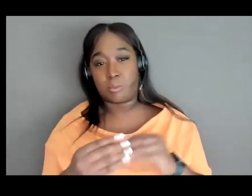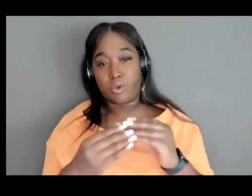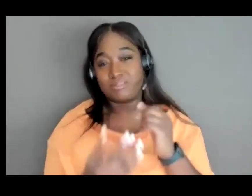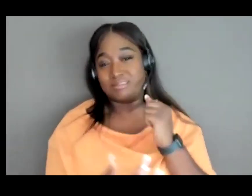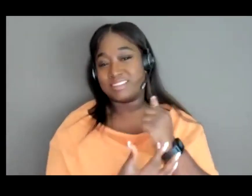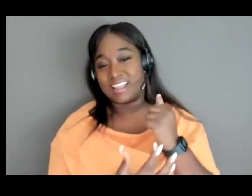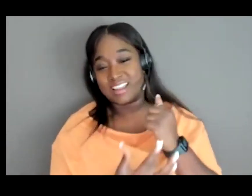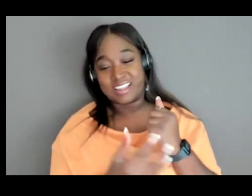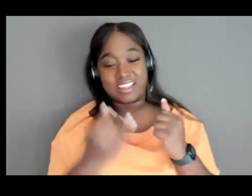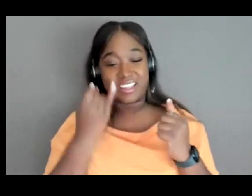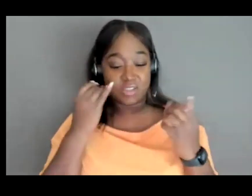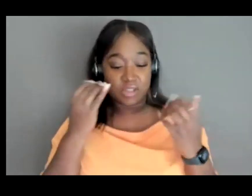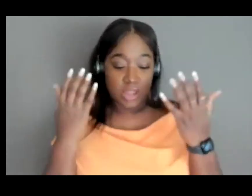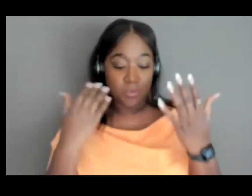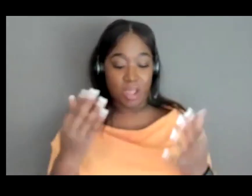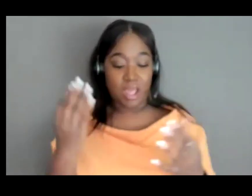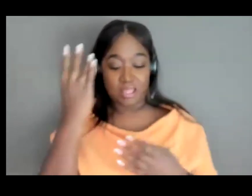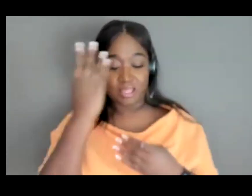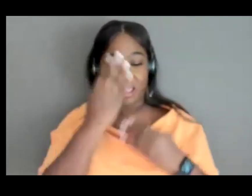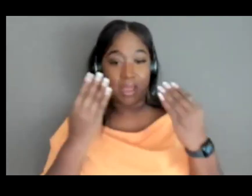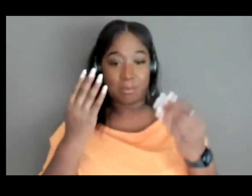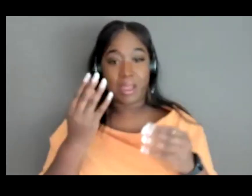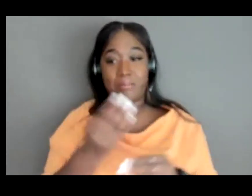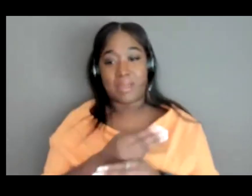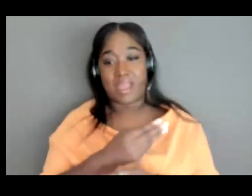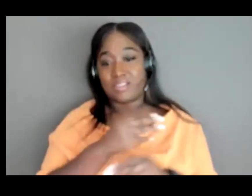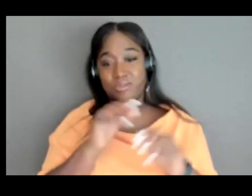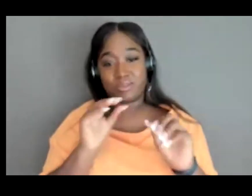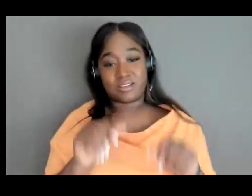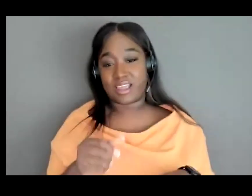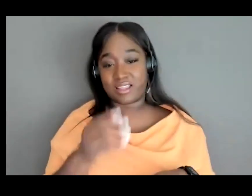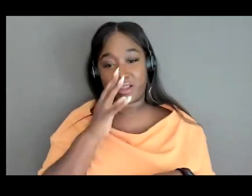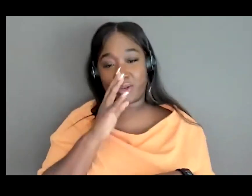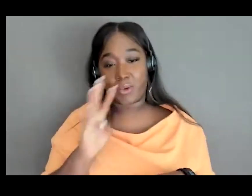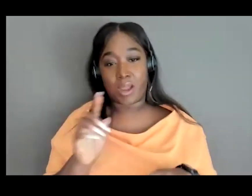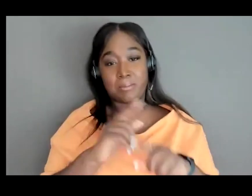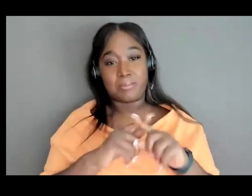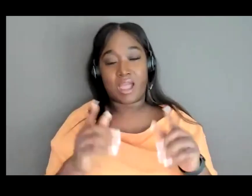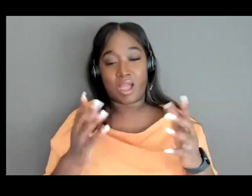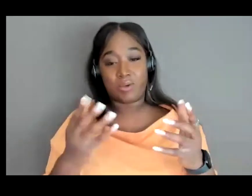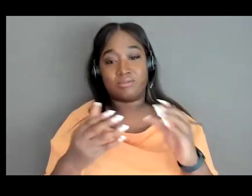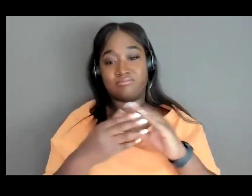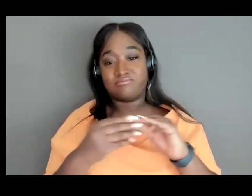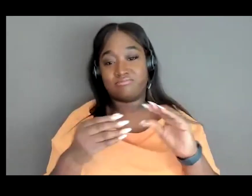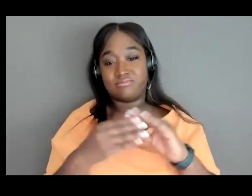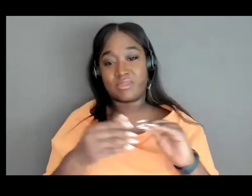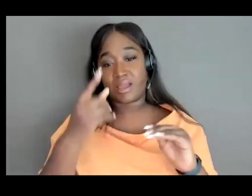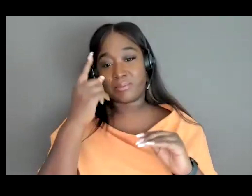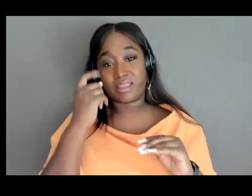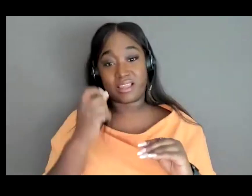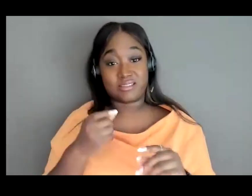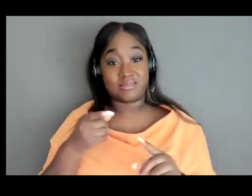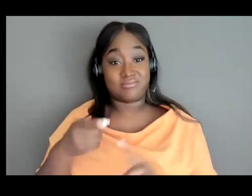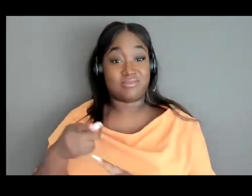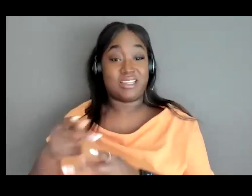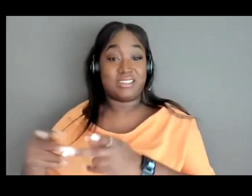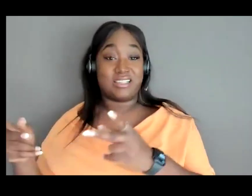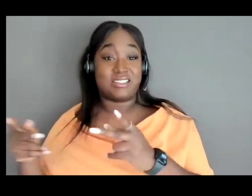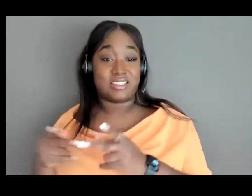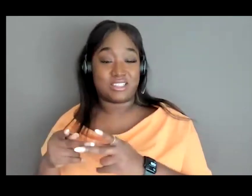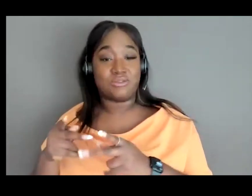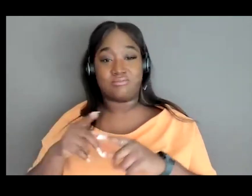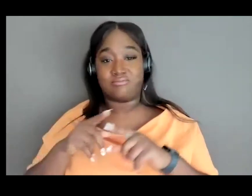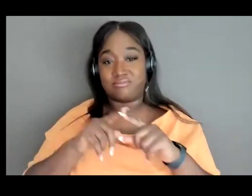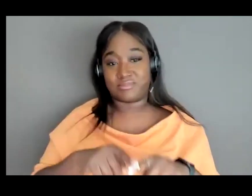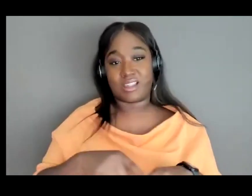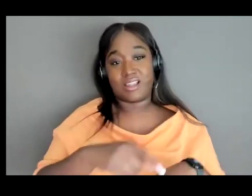technical point, so if you don't feel like thinking about math, you can tune this one out. But I wanted to bring it up because a destination, so this